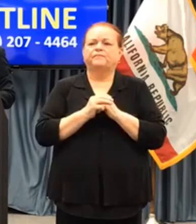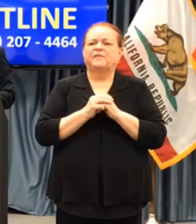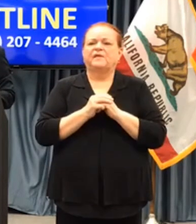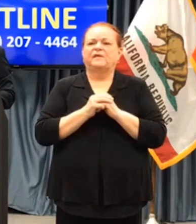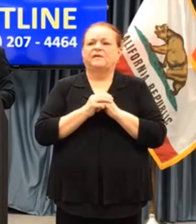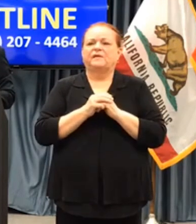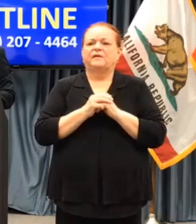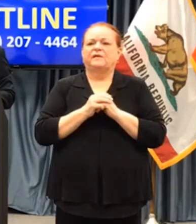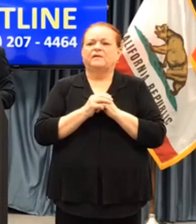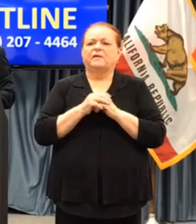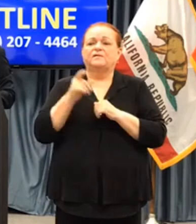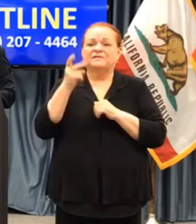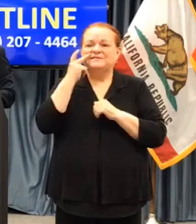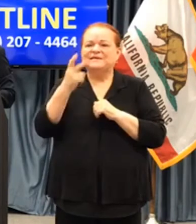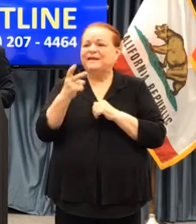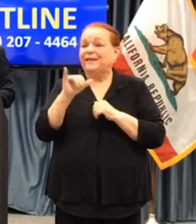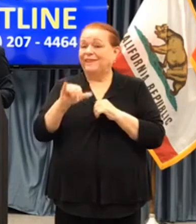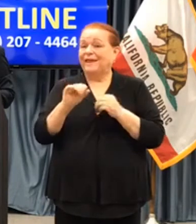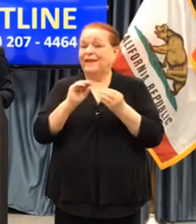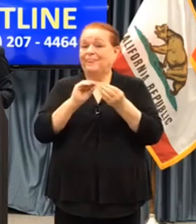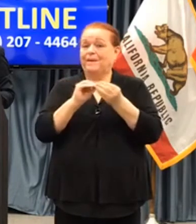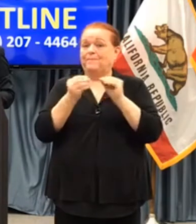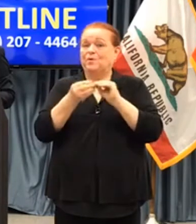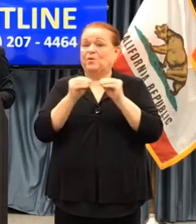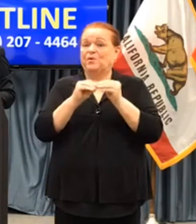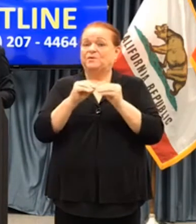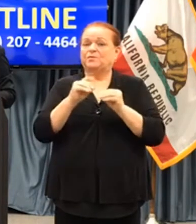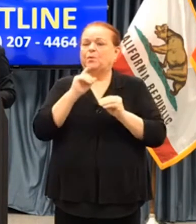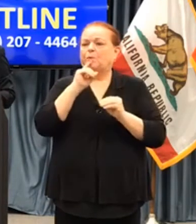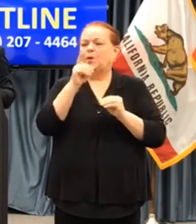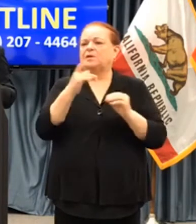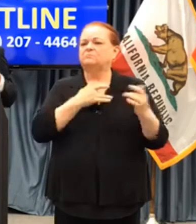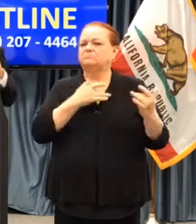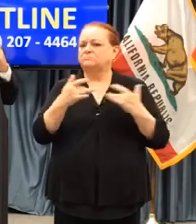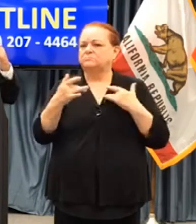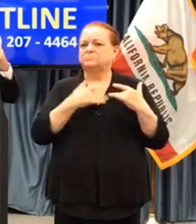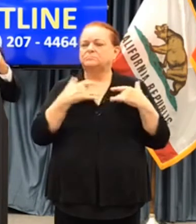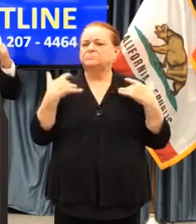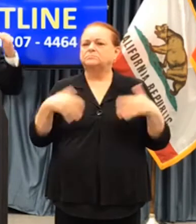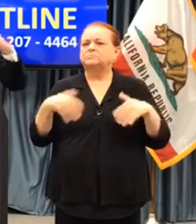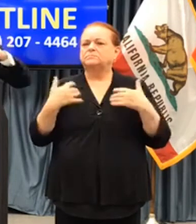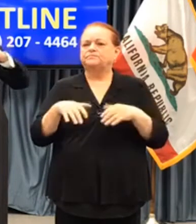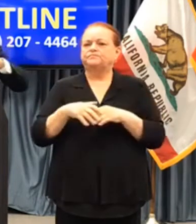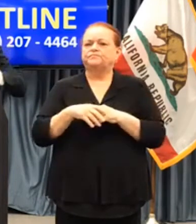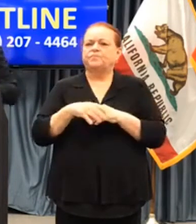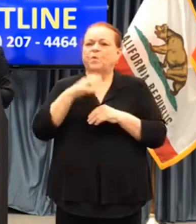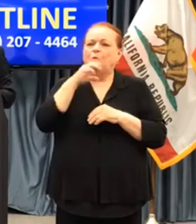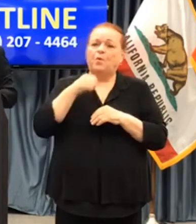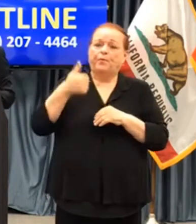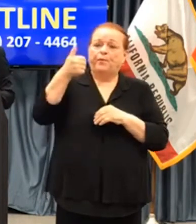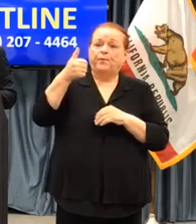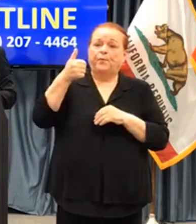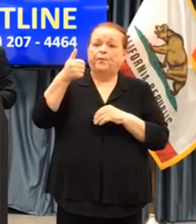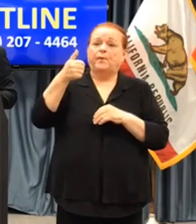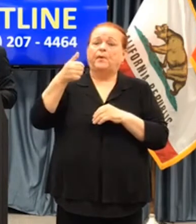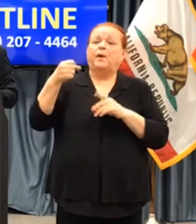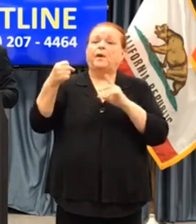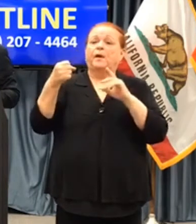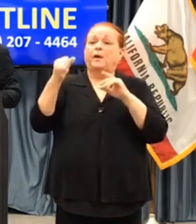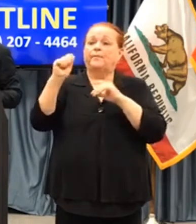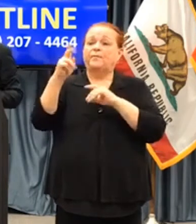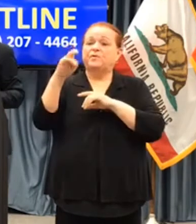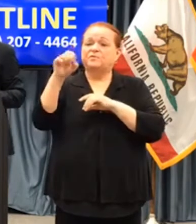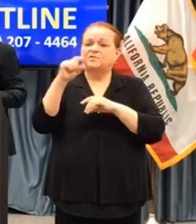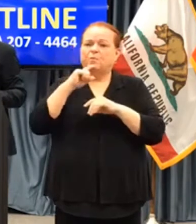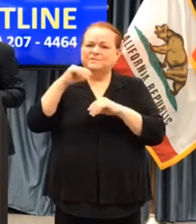other investigative leads is very, very troubling. Elder abuse reporting had been down 62%.